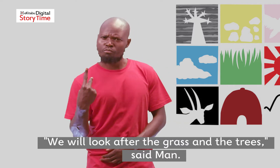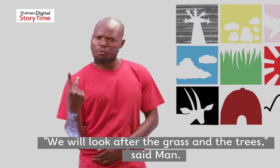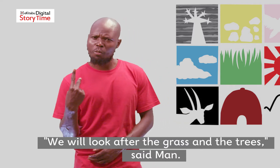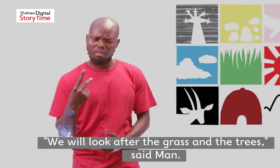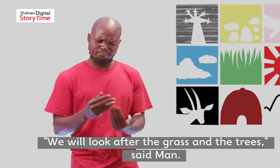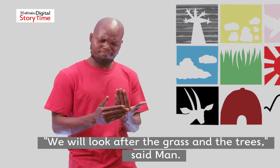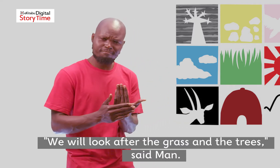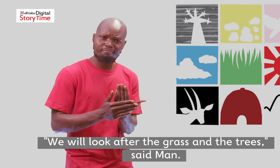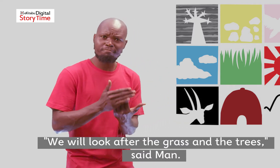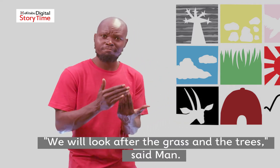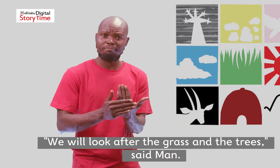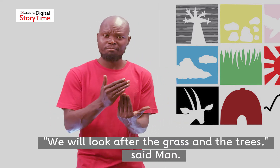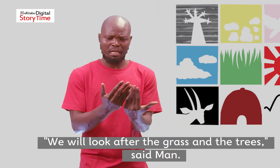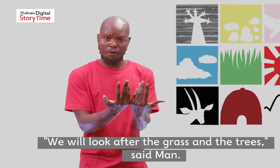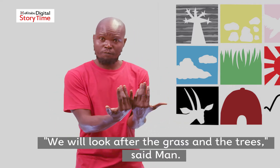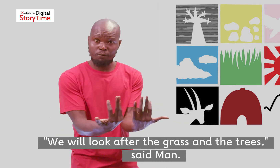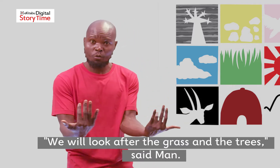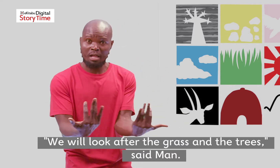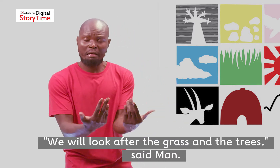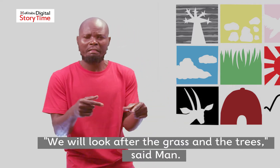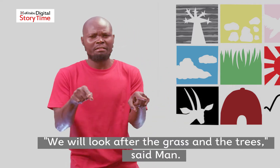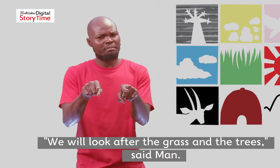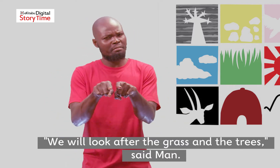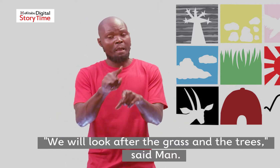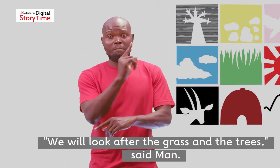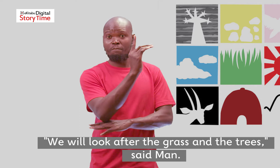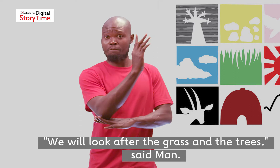We will look after the grass and the trees, said man,